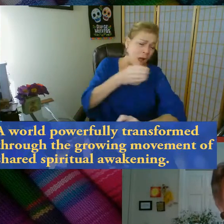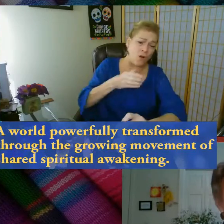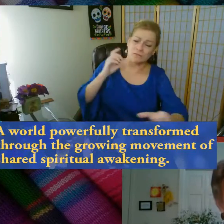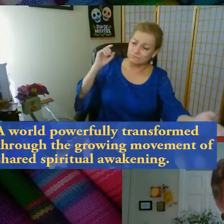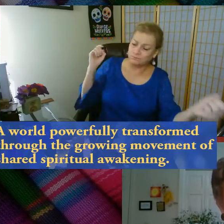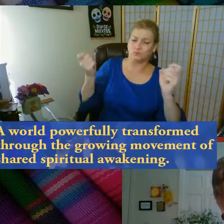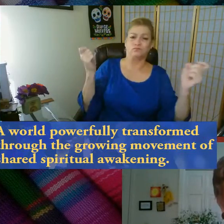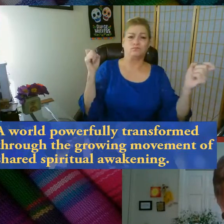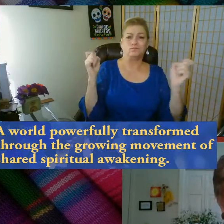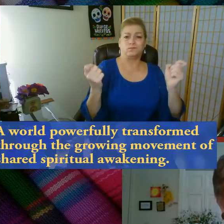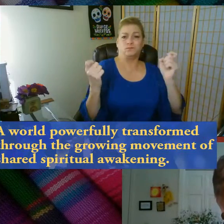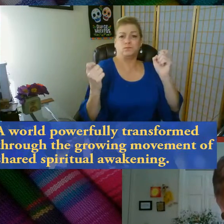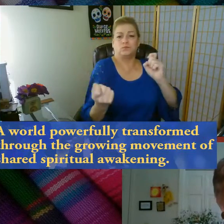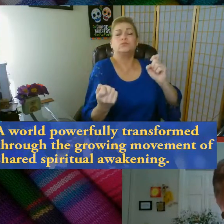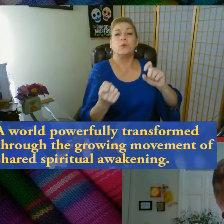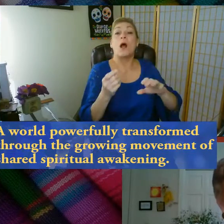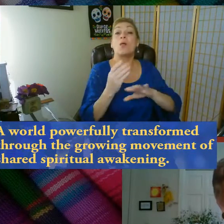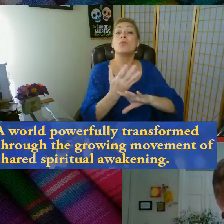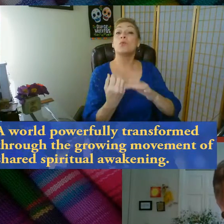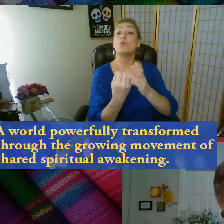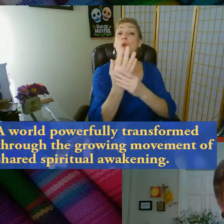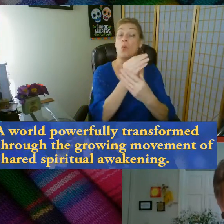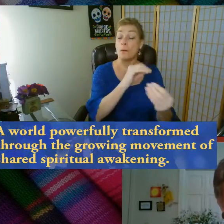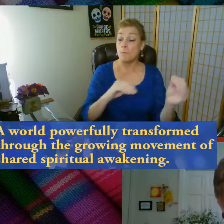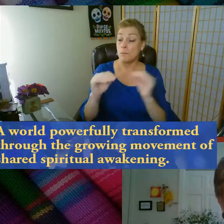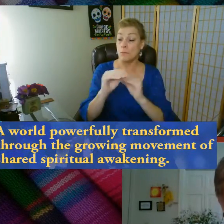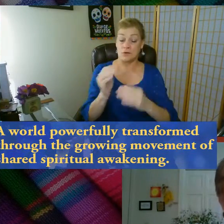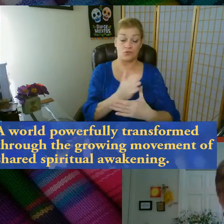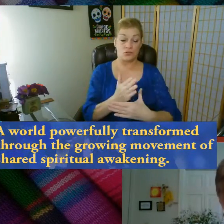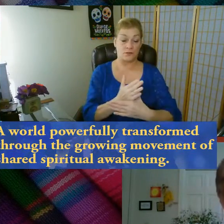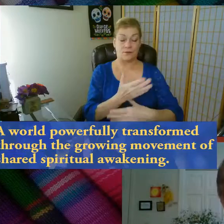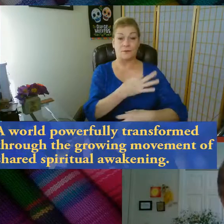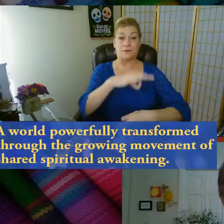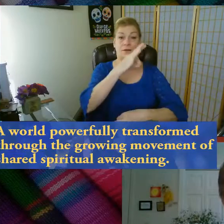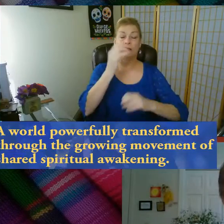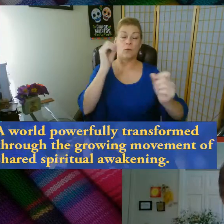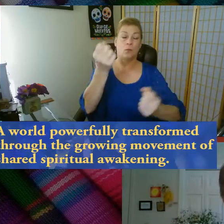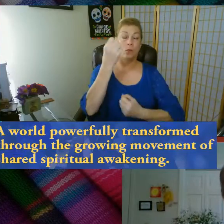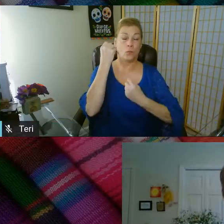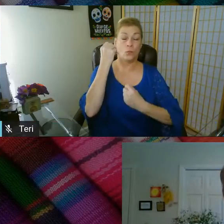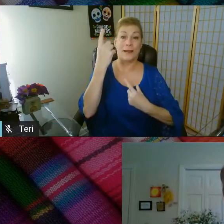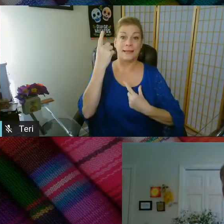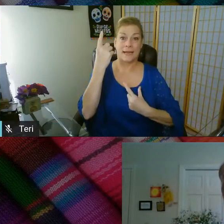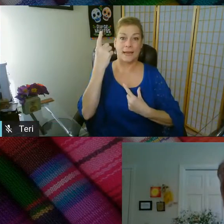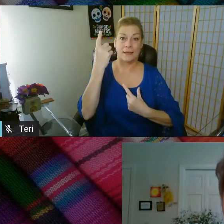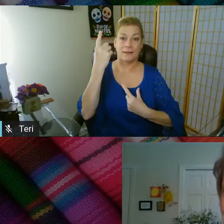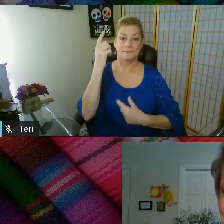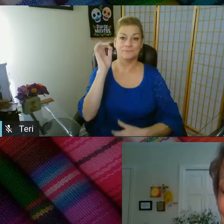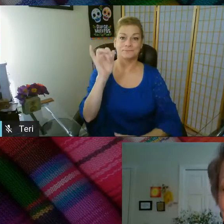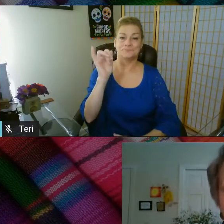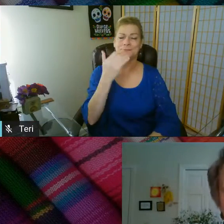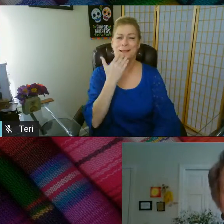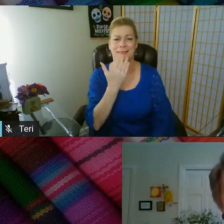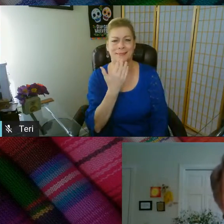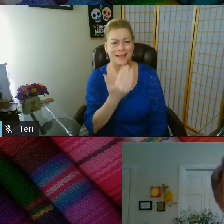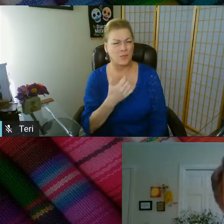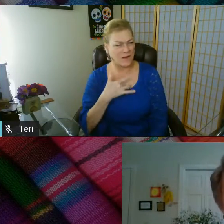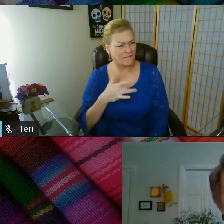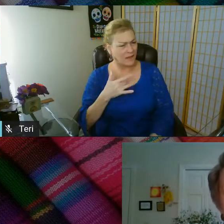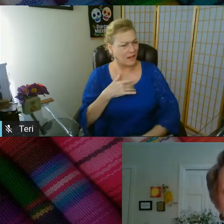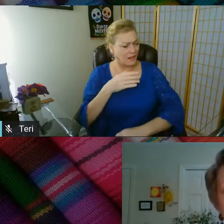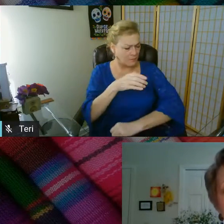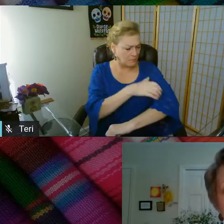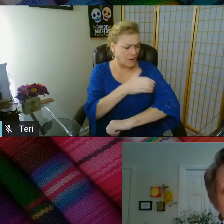transformed through the growing movement of shared spiritual awakening. Thank you. I feel the power of